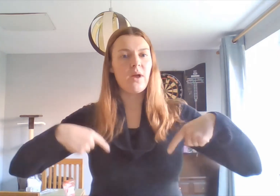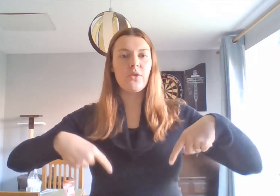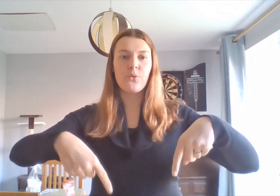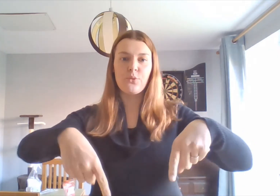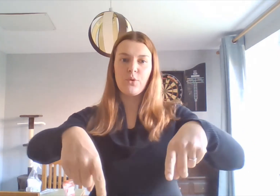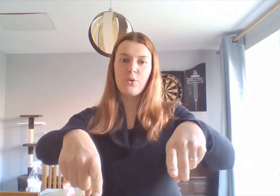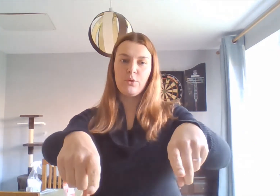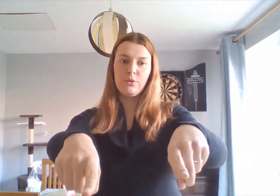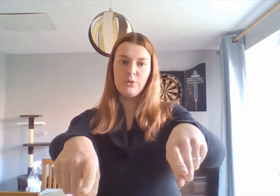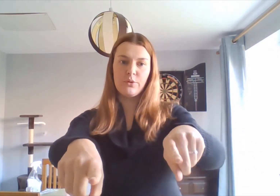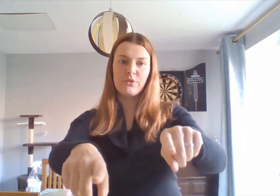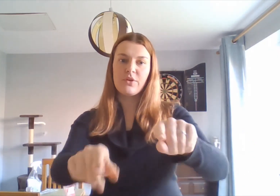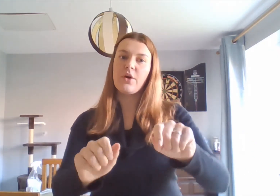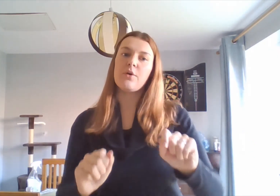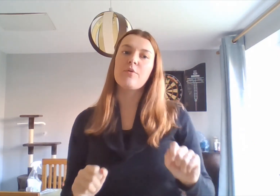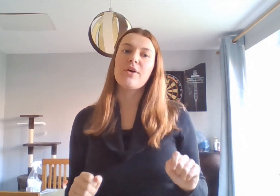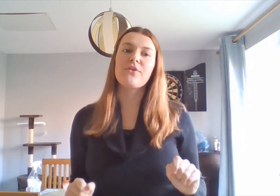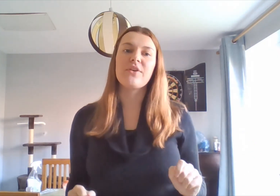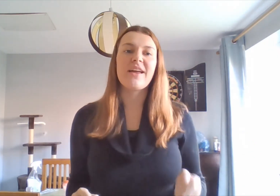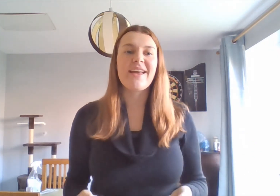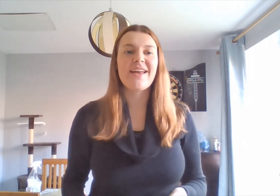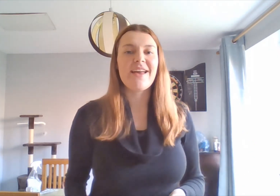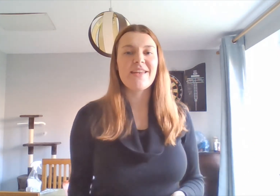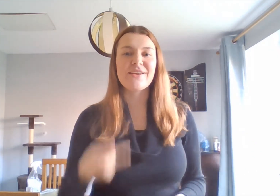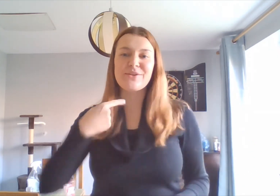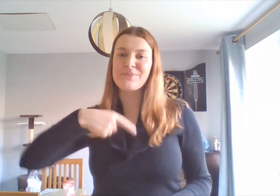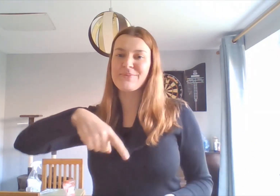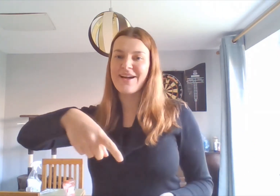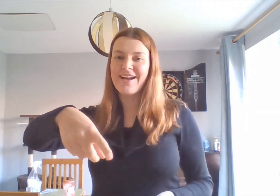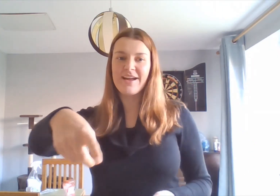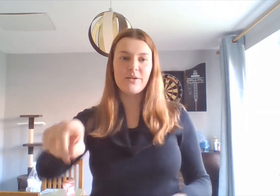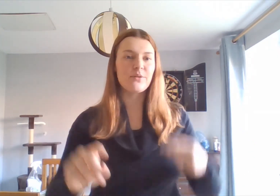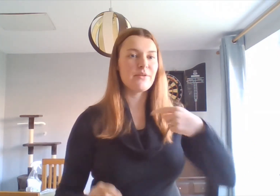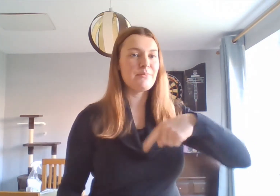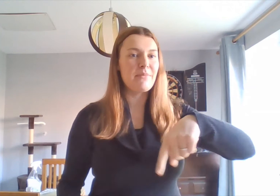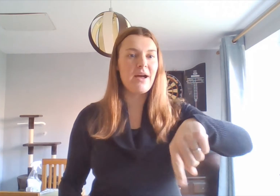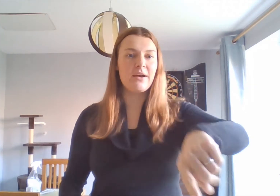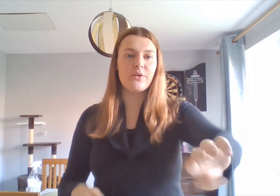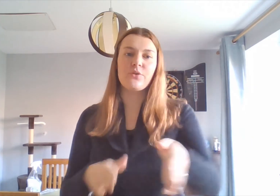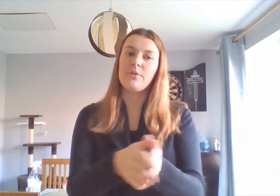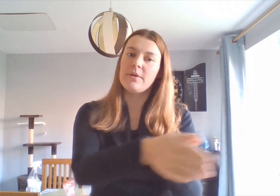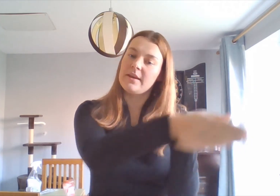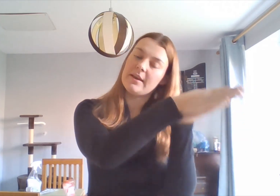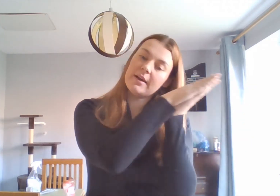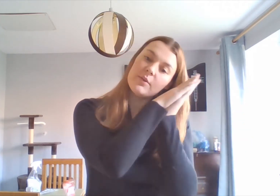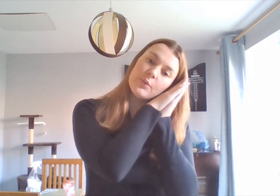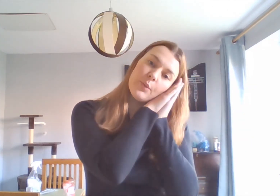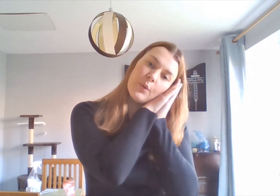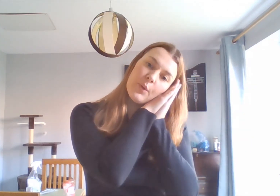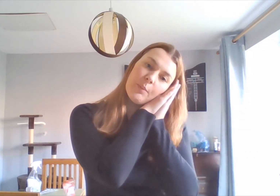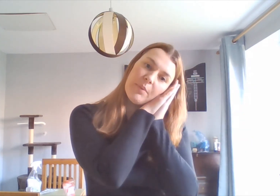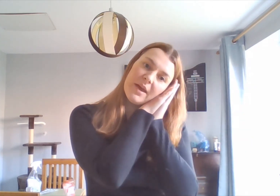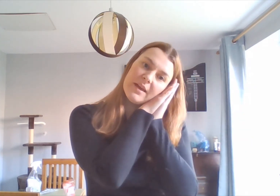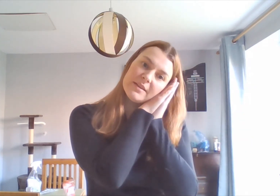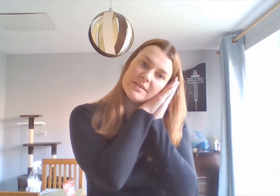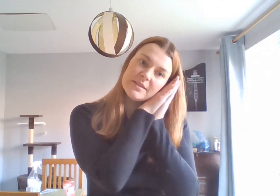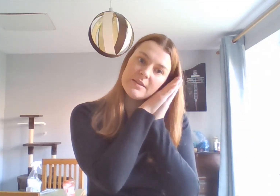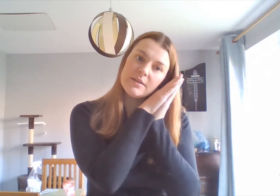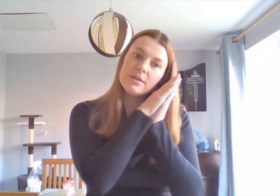when the road looks rough ahead and you're miles and miles from your nice warm bed.